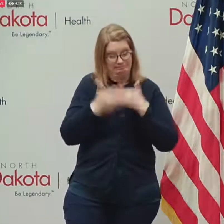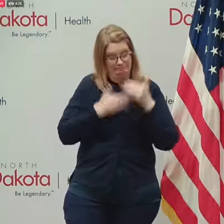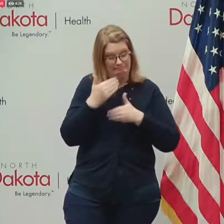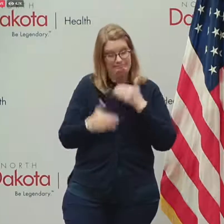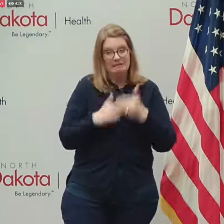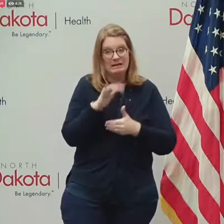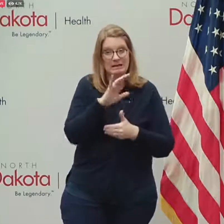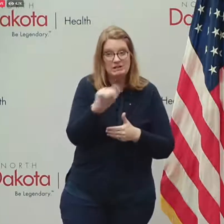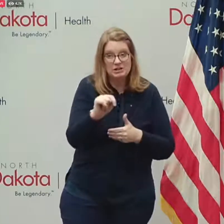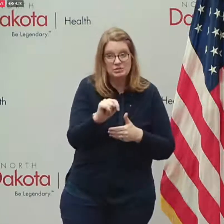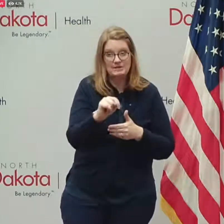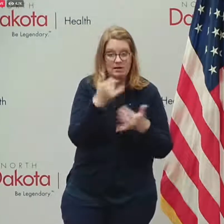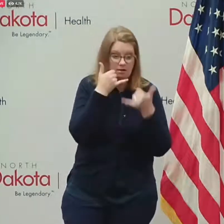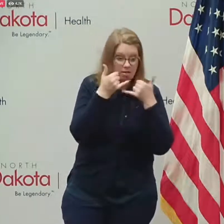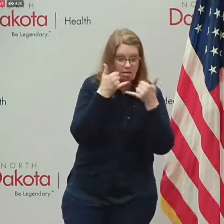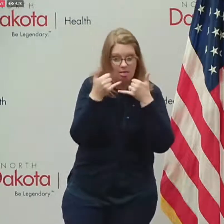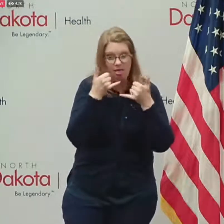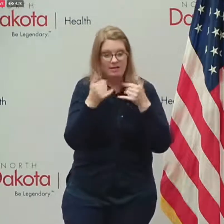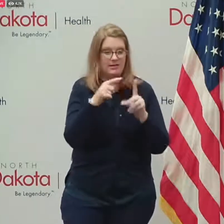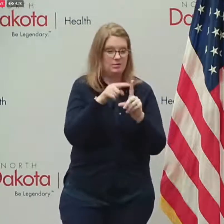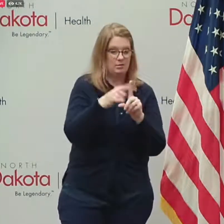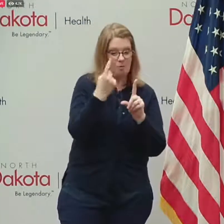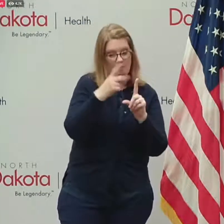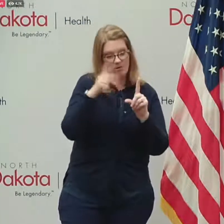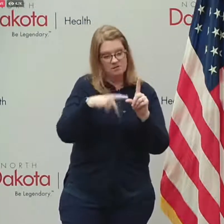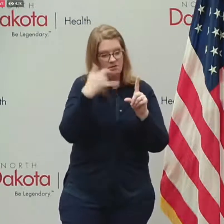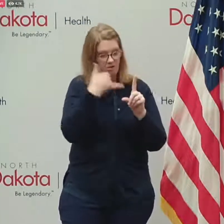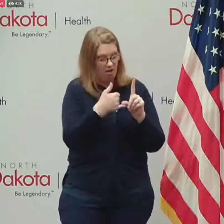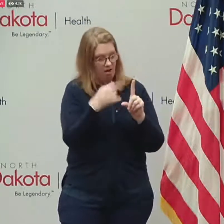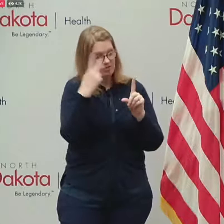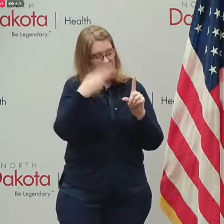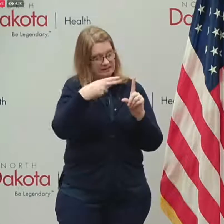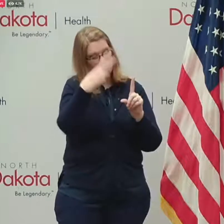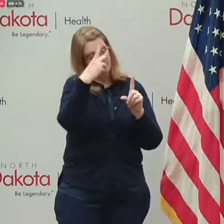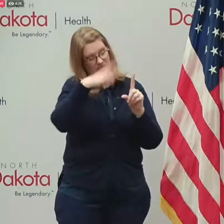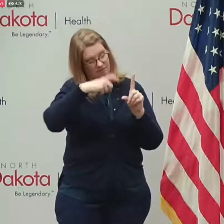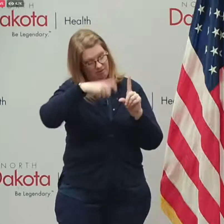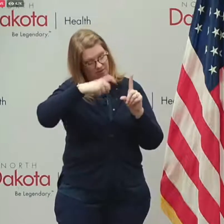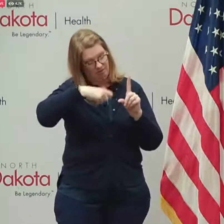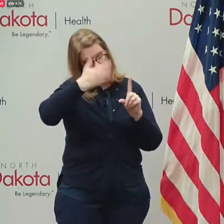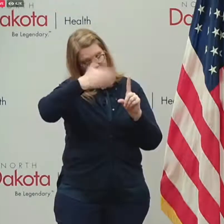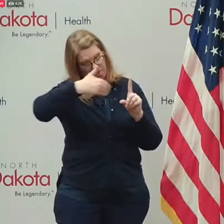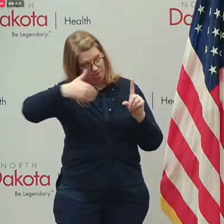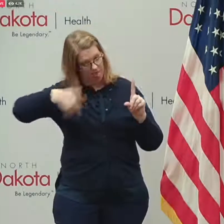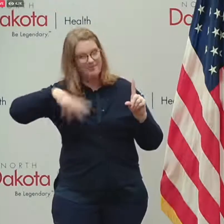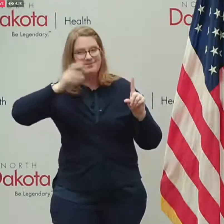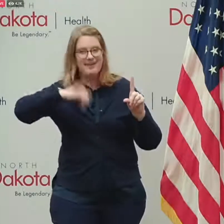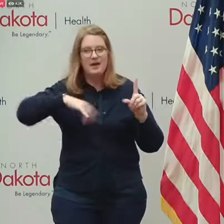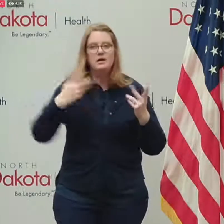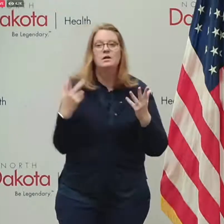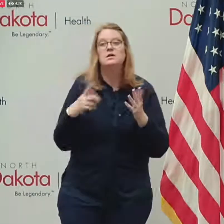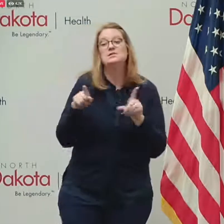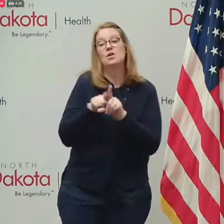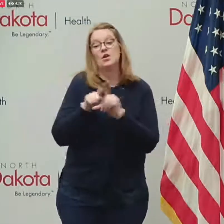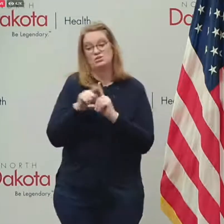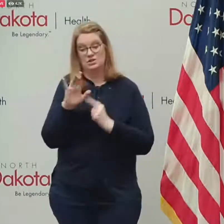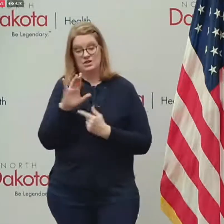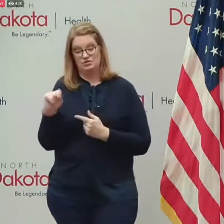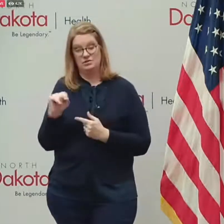had, if we were keeping up with contact tracing, which we were till last weekend, that meant that our contact tracers were also